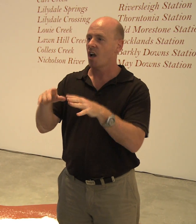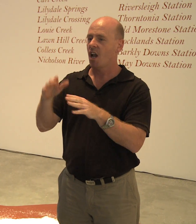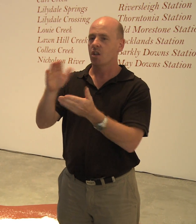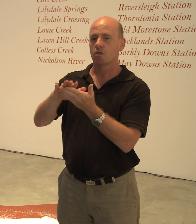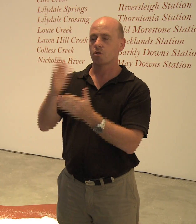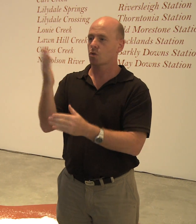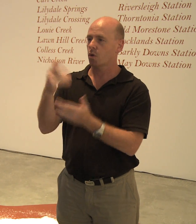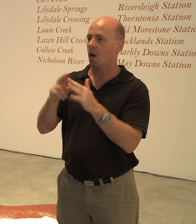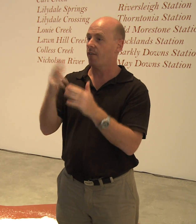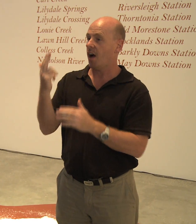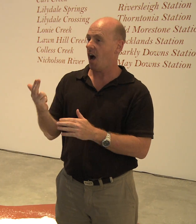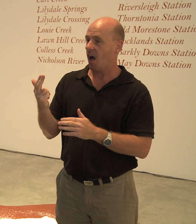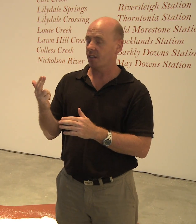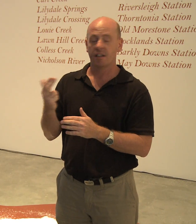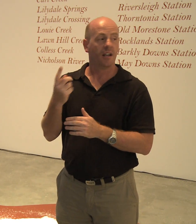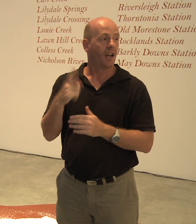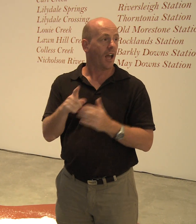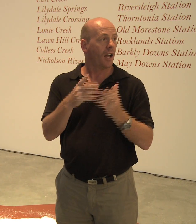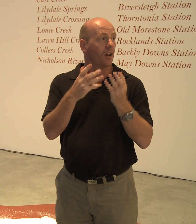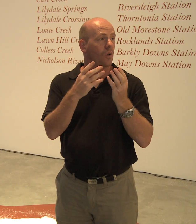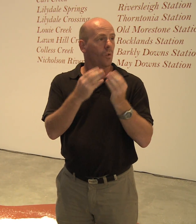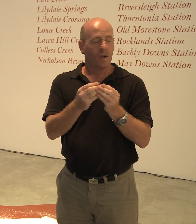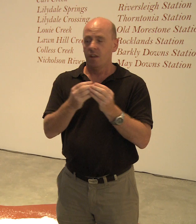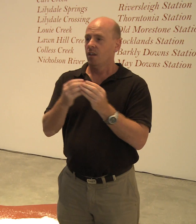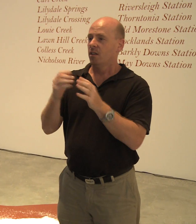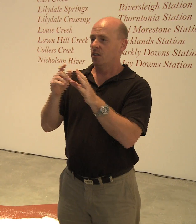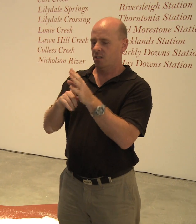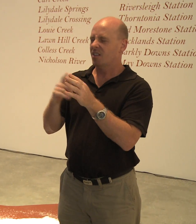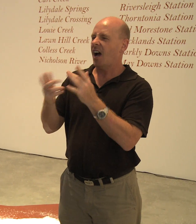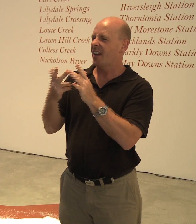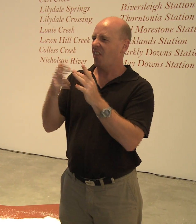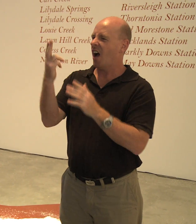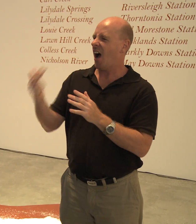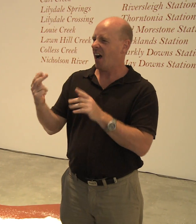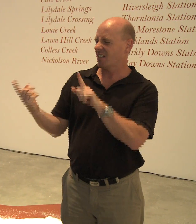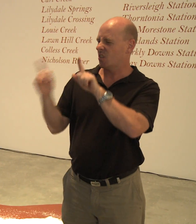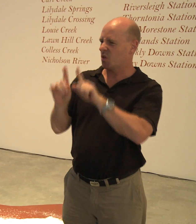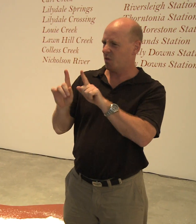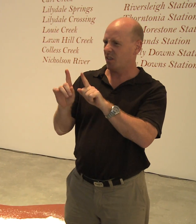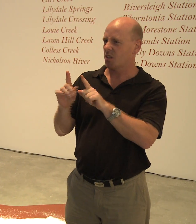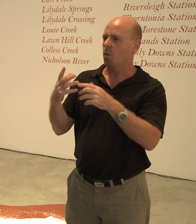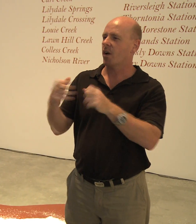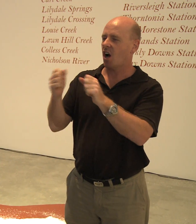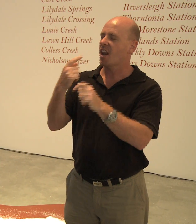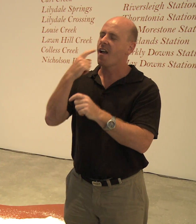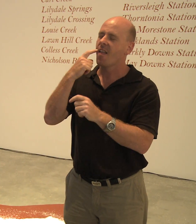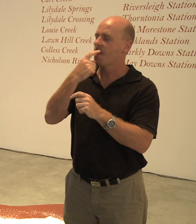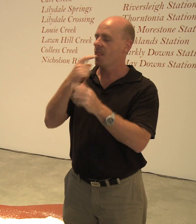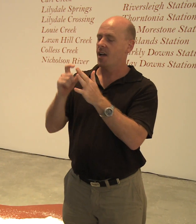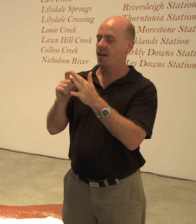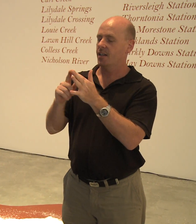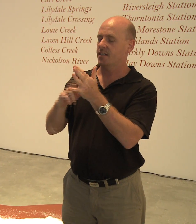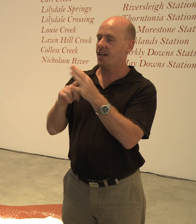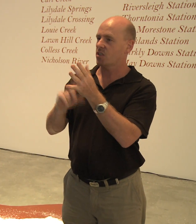Art, and with Waanyi, another artist, we got some dental alginate and actually did